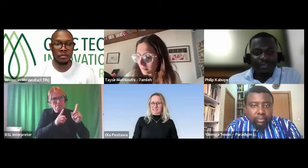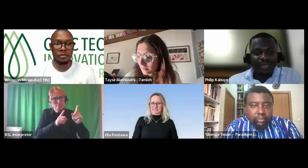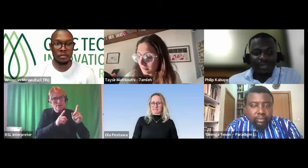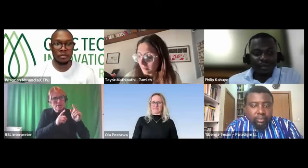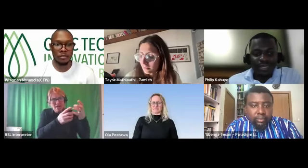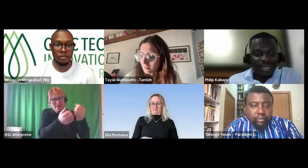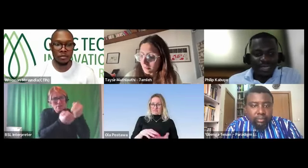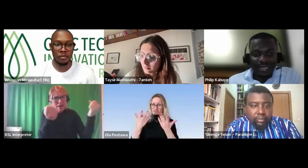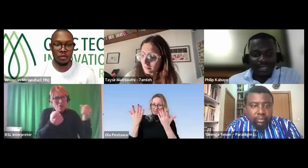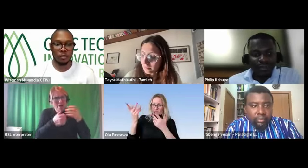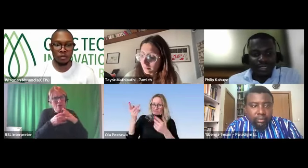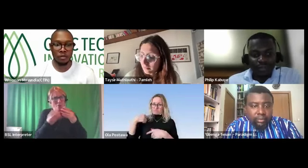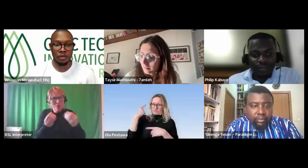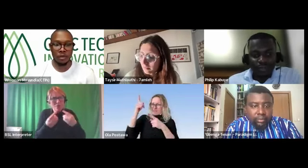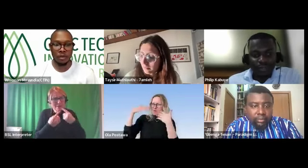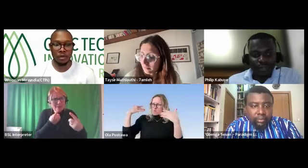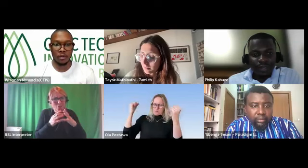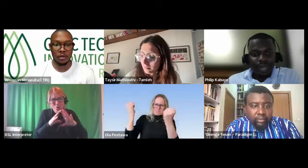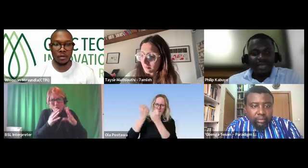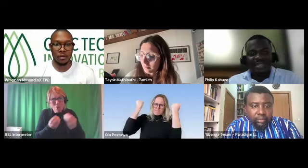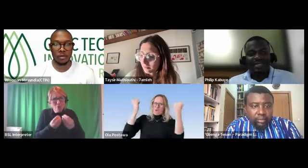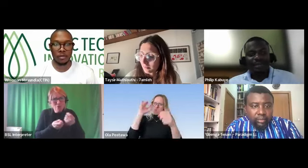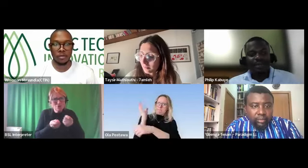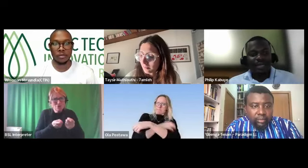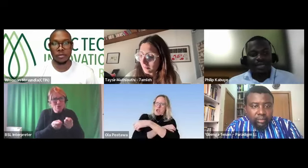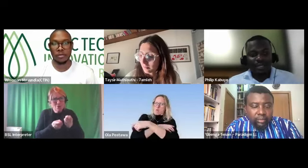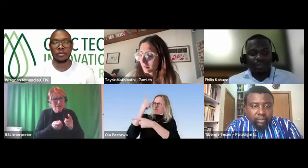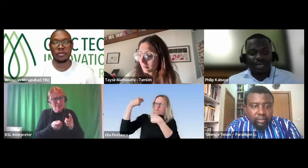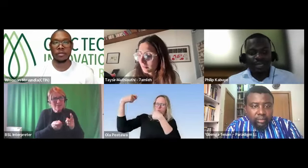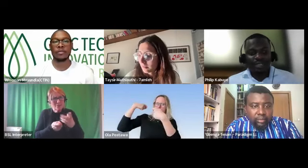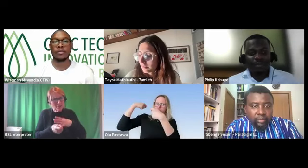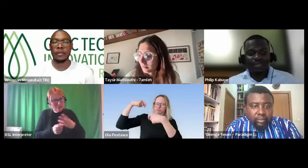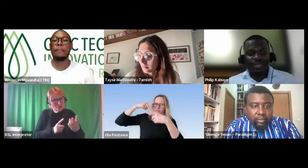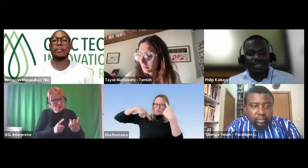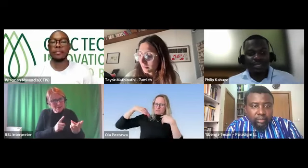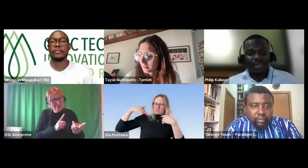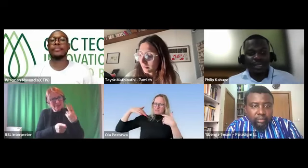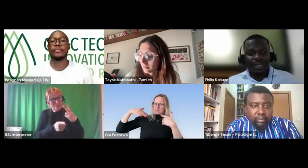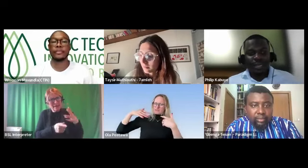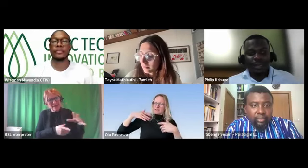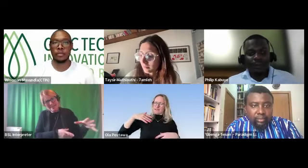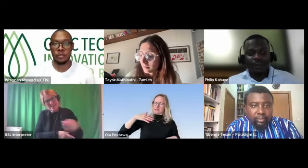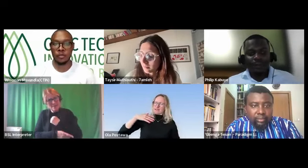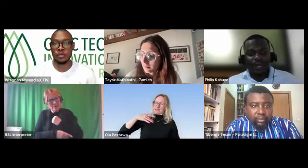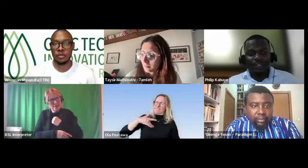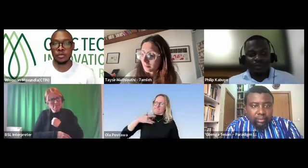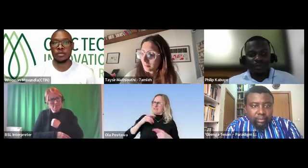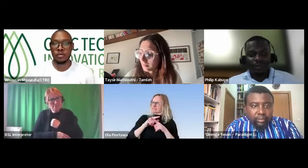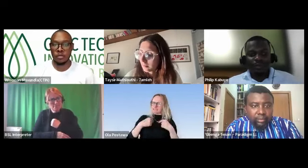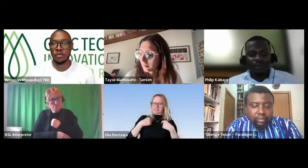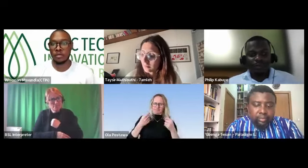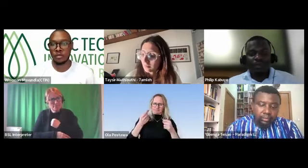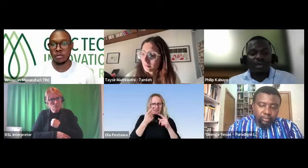power, having all the data and all the control. And this is something we can take back as civil society.